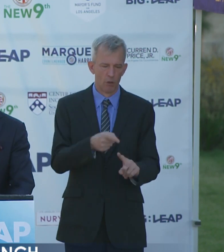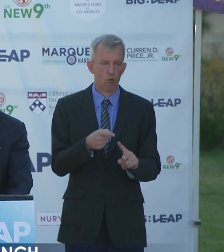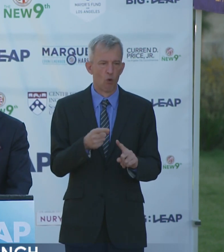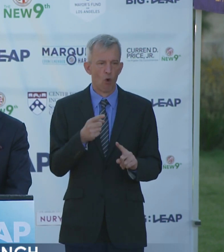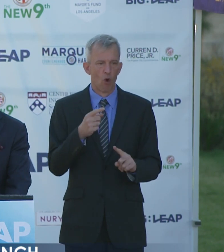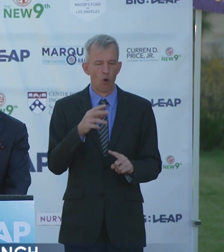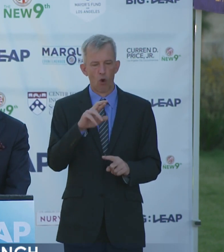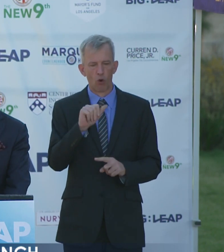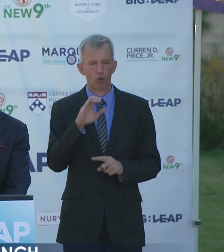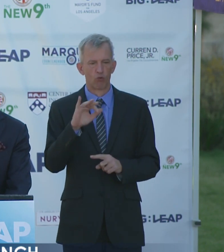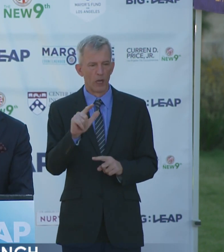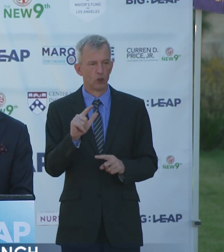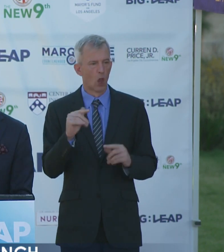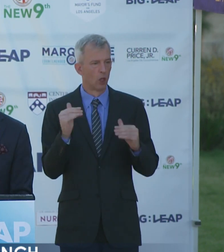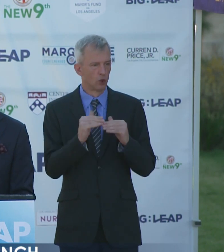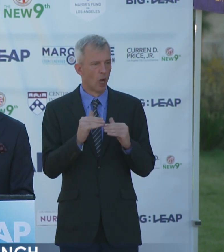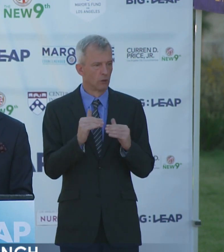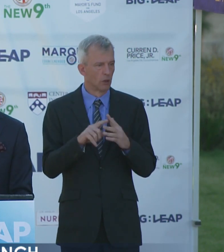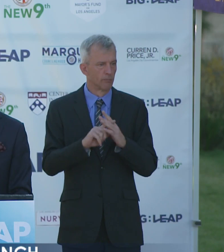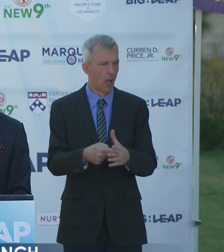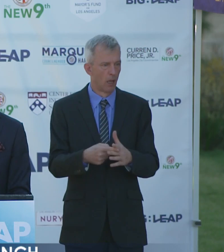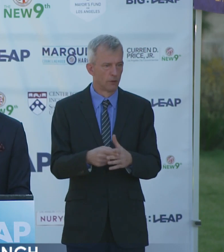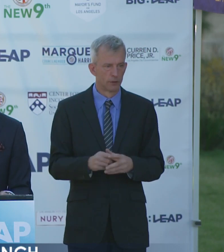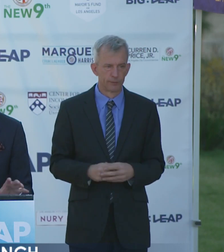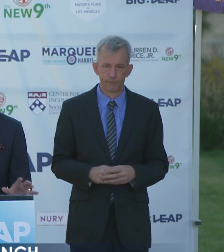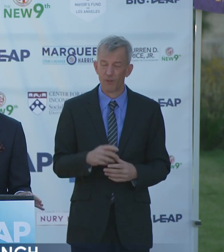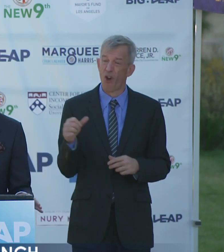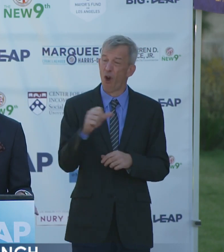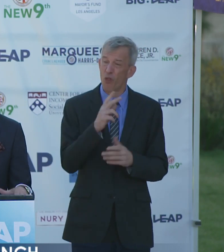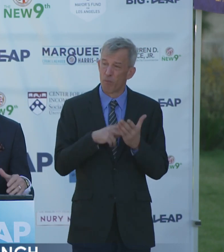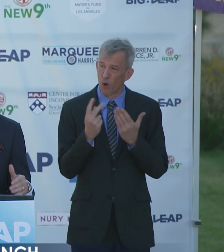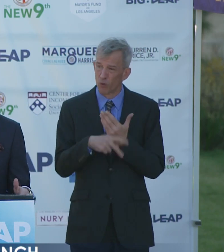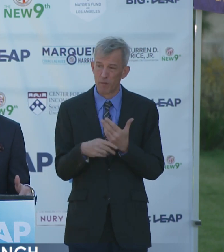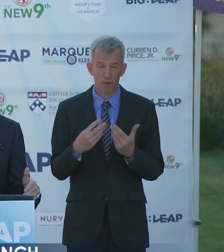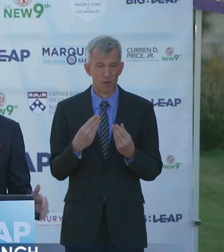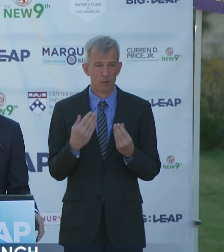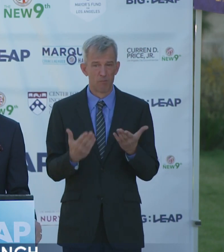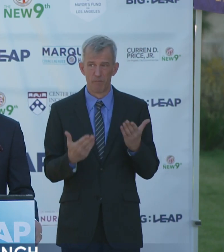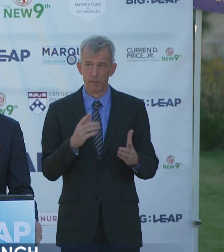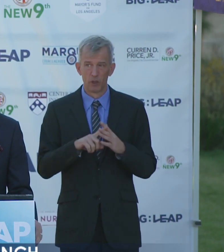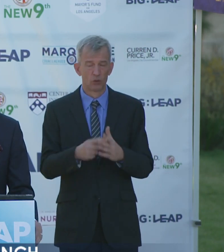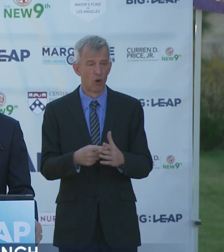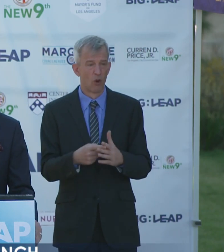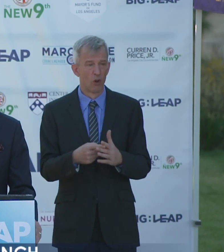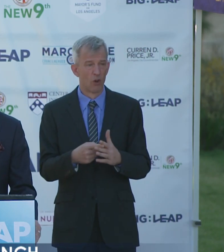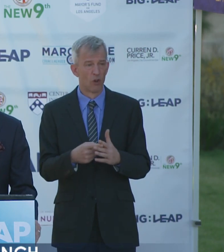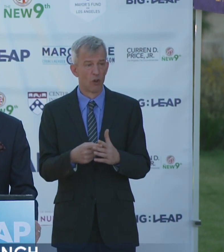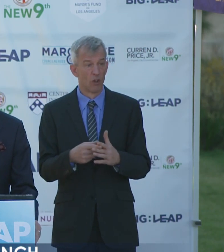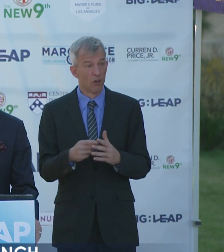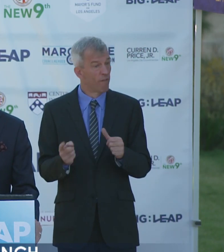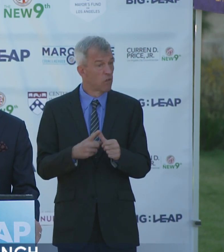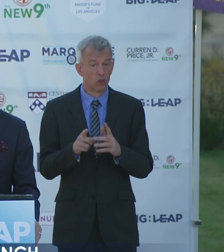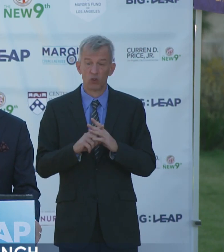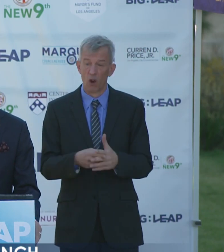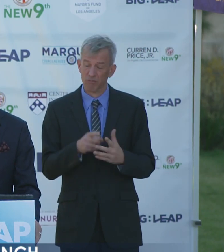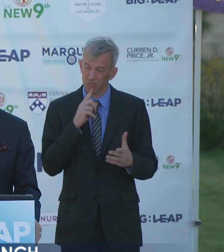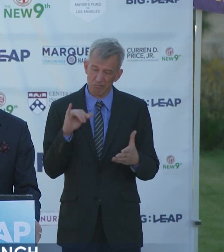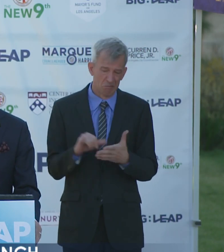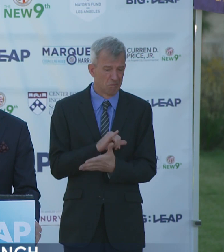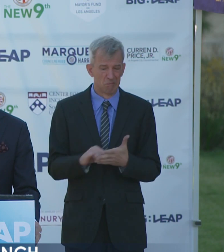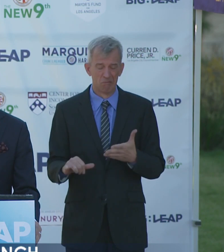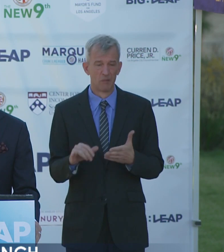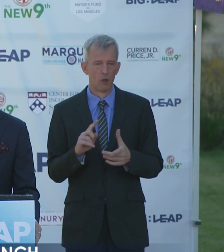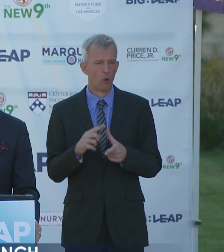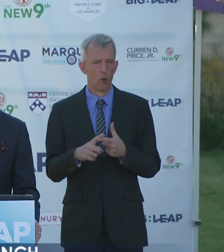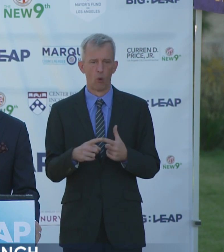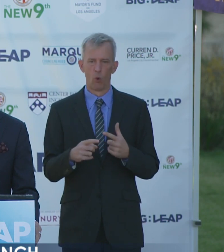it's going to follow the pattern of other programs we've rolled out that might have seemed impossible or impractical at first glance, but are changing the way we think, like